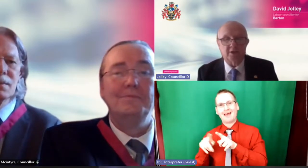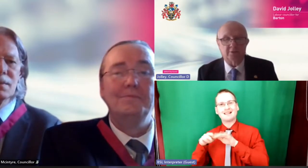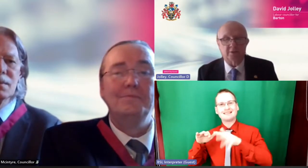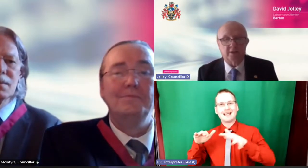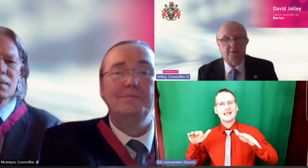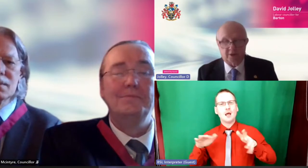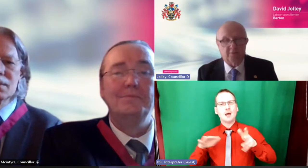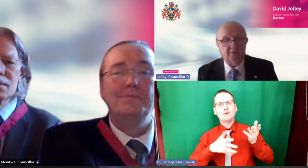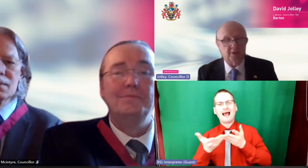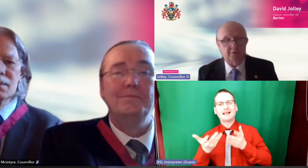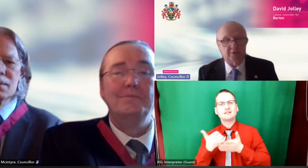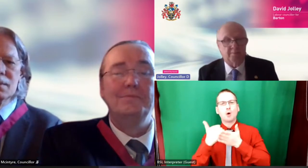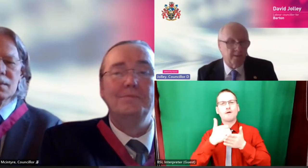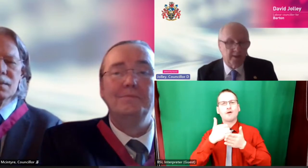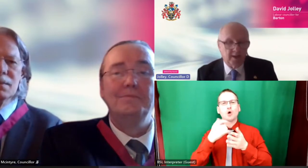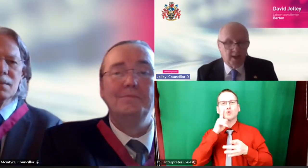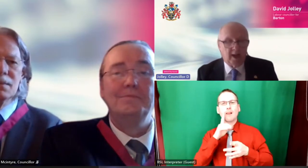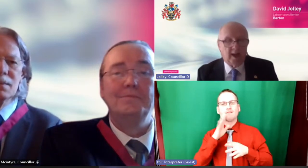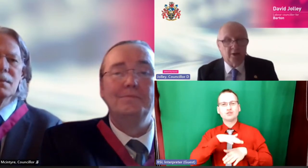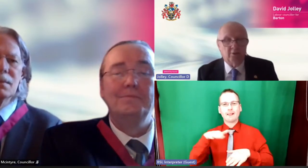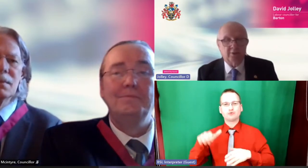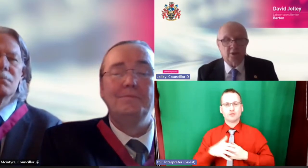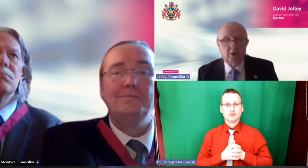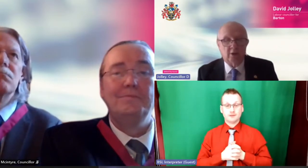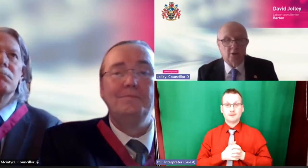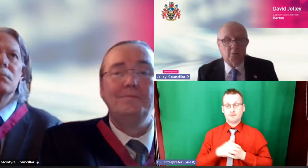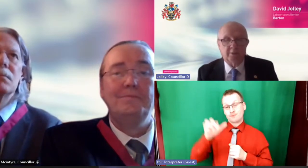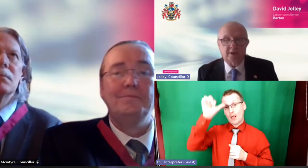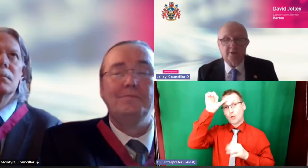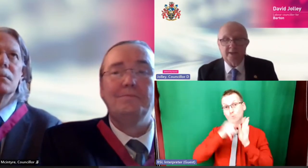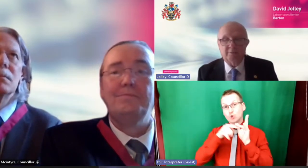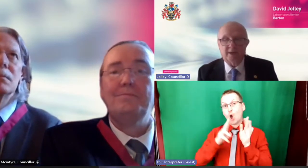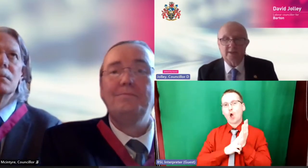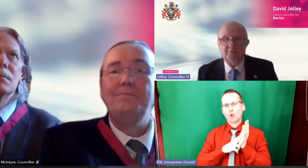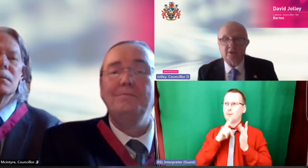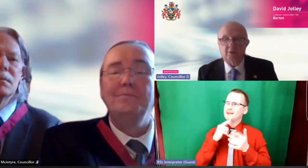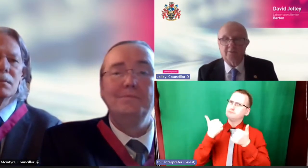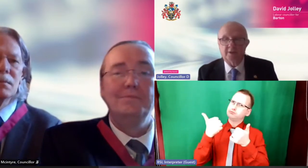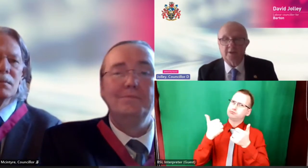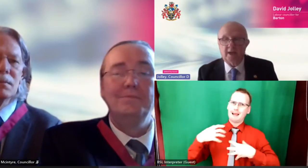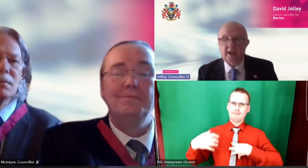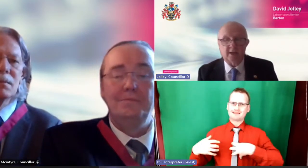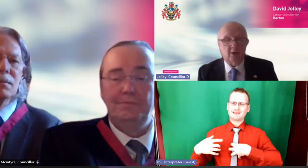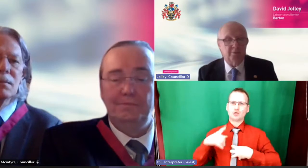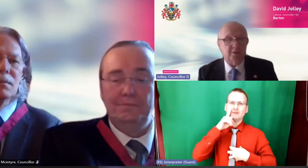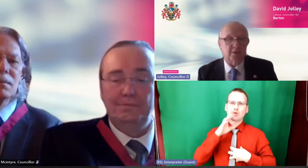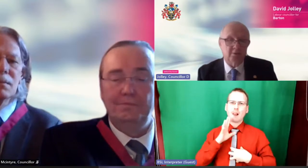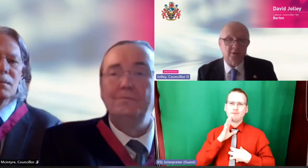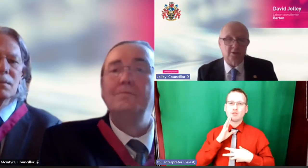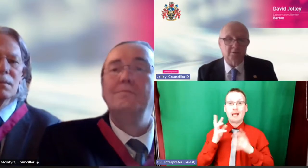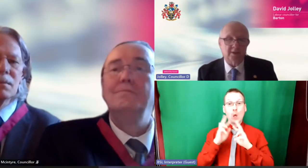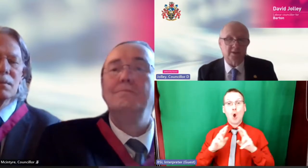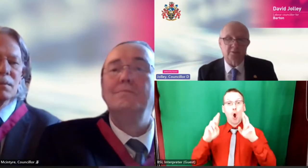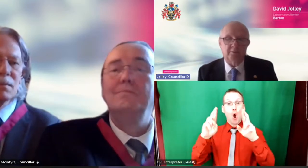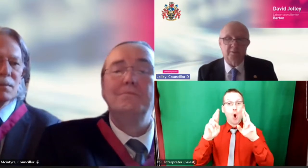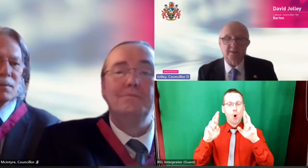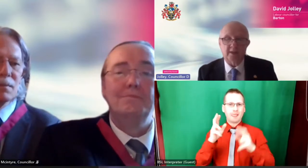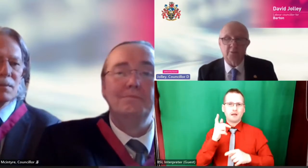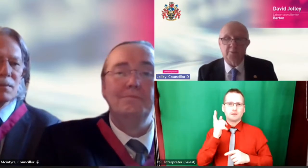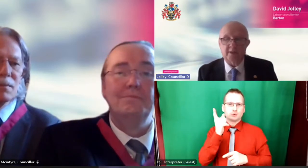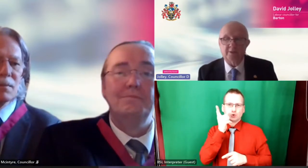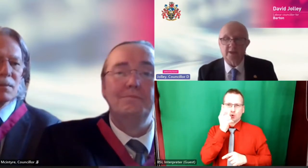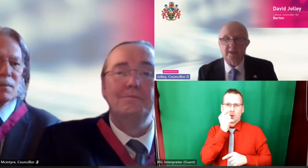for Salford children. I know that John will be a great ambassador for Salford, and I hope that as soon as circumstances